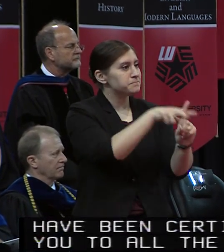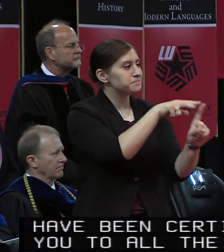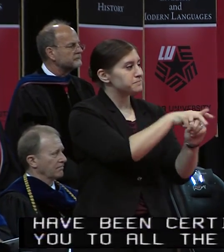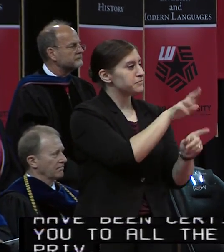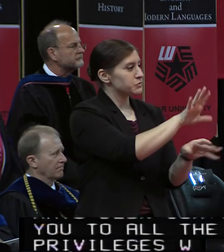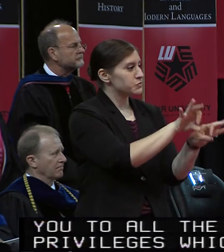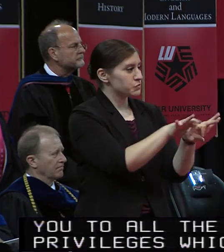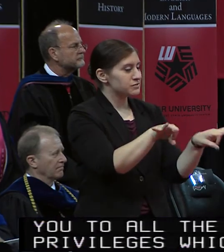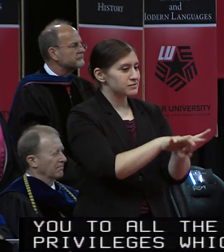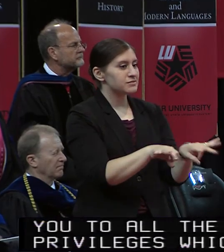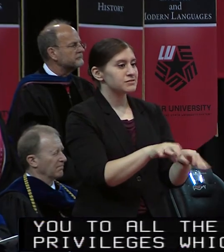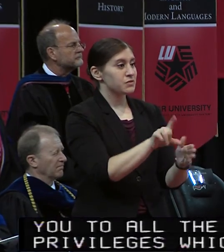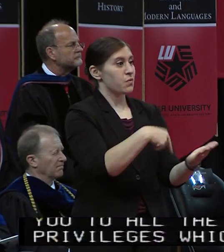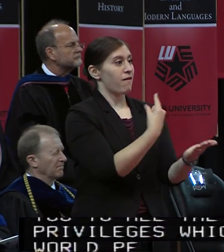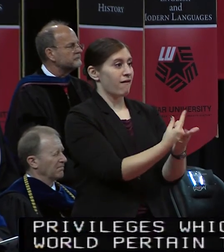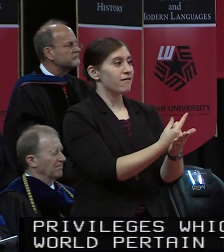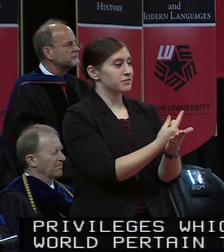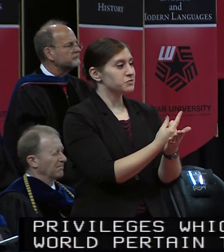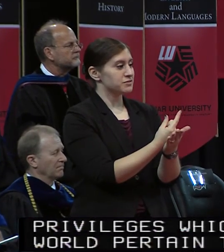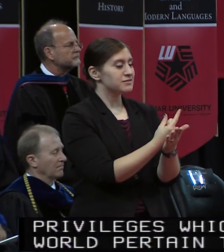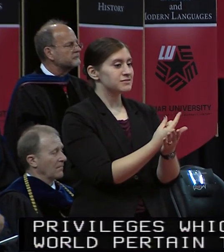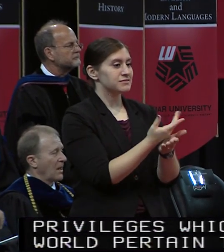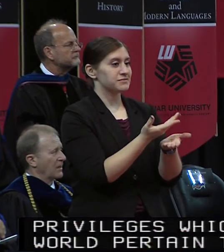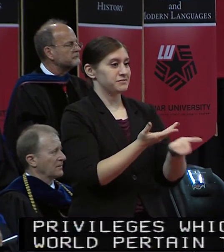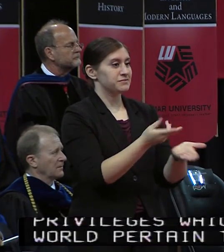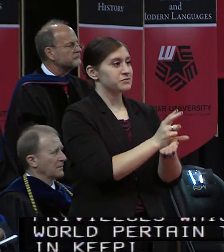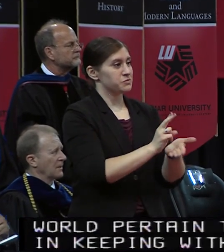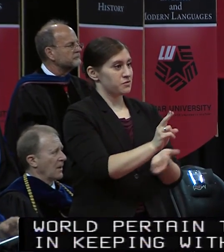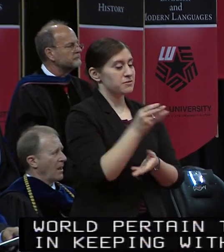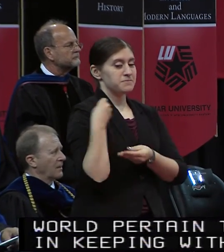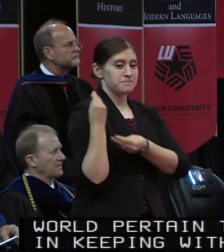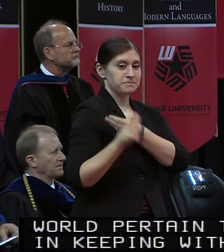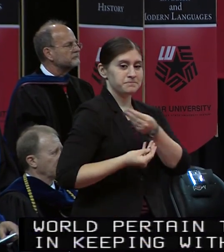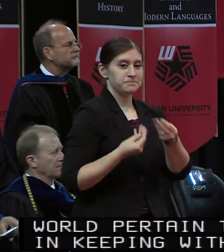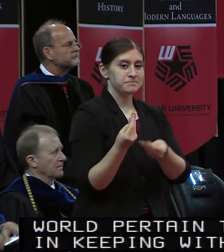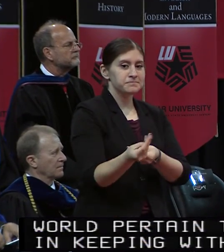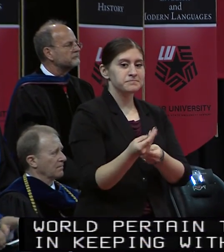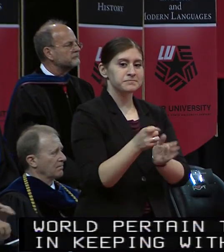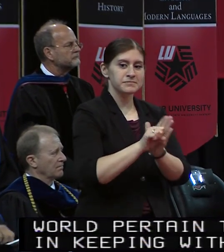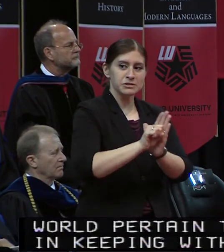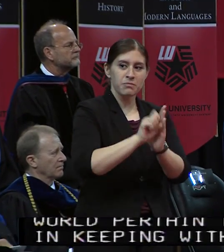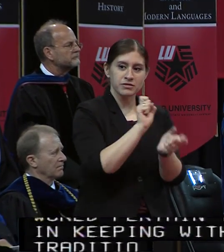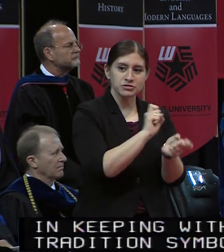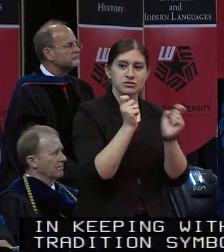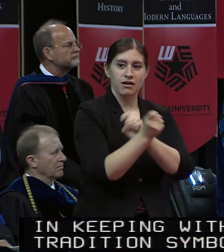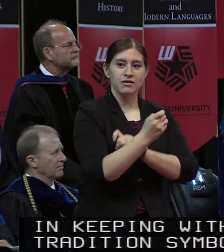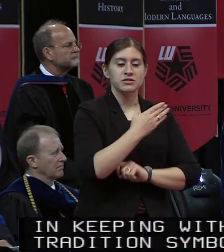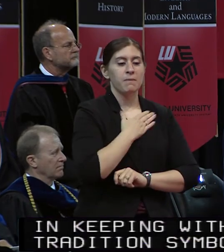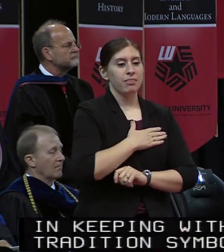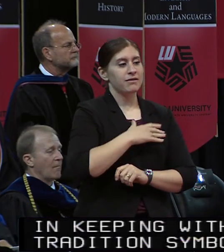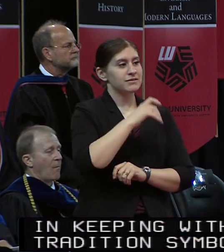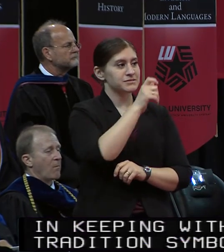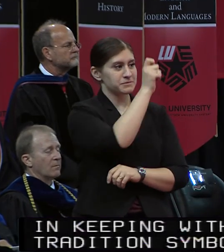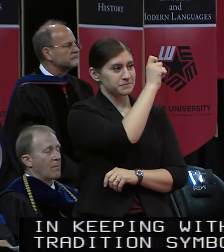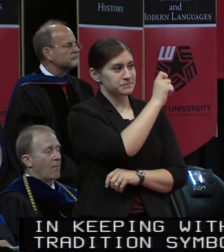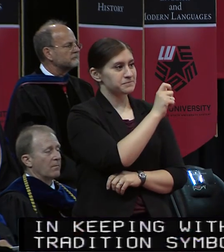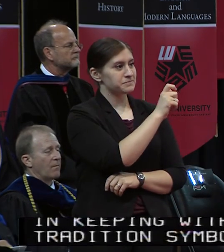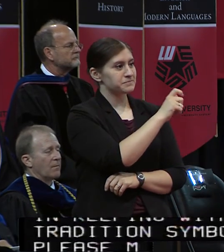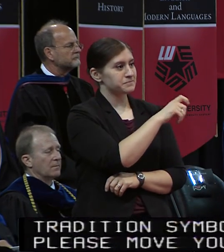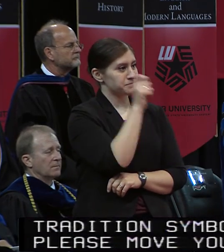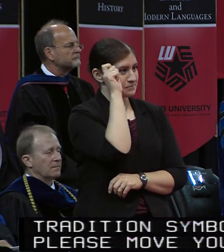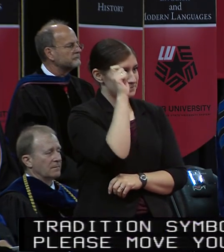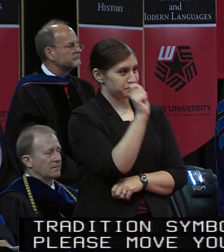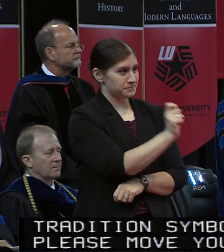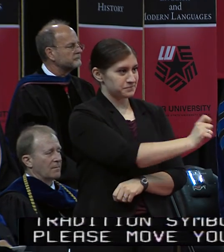degrees. Graduates, keeping with university tradition and symbolizing change, please move your tassel from the right to